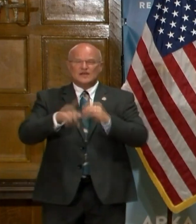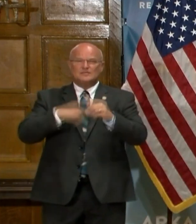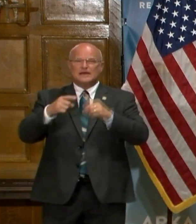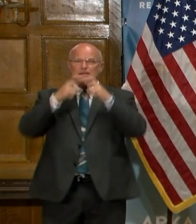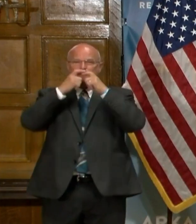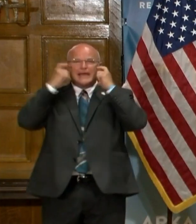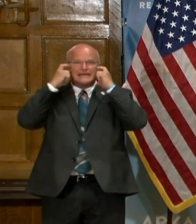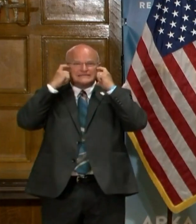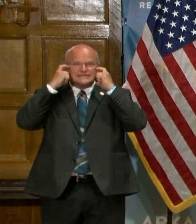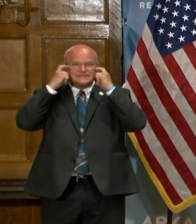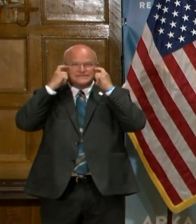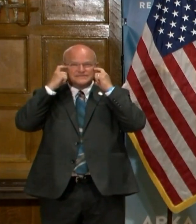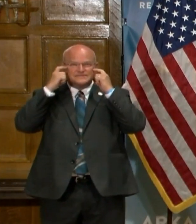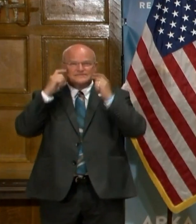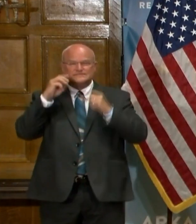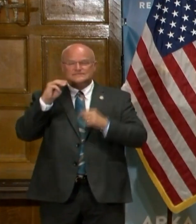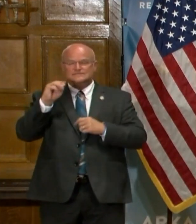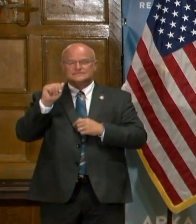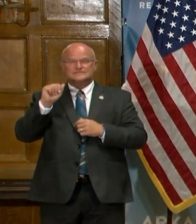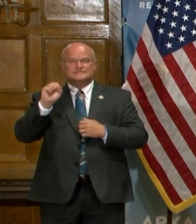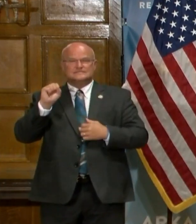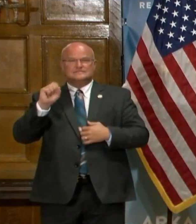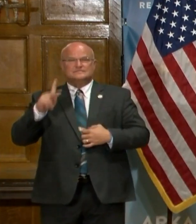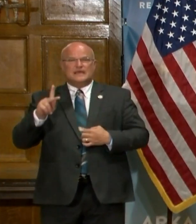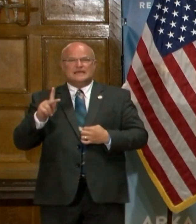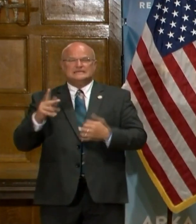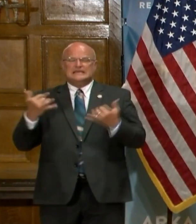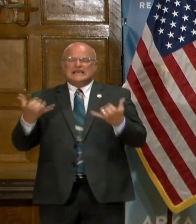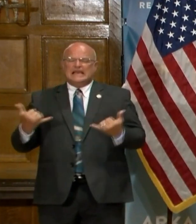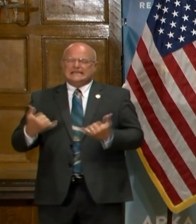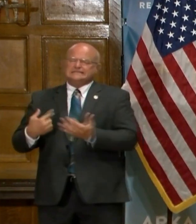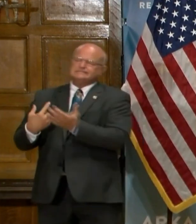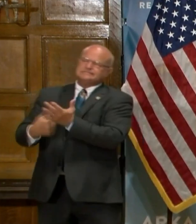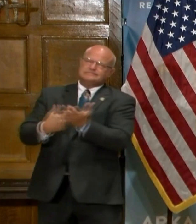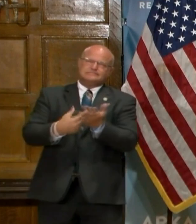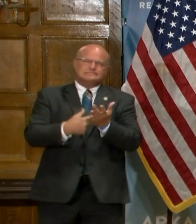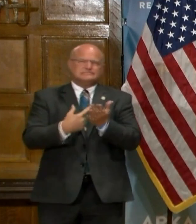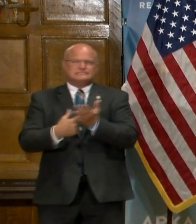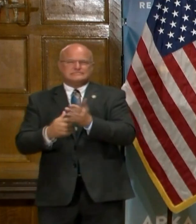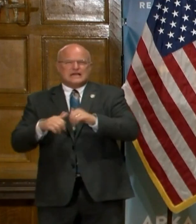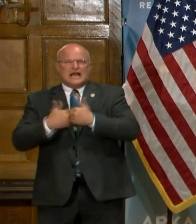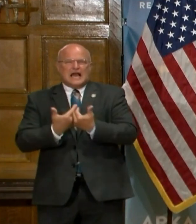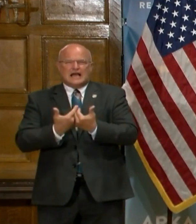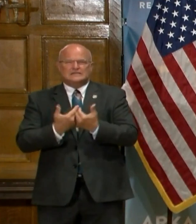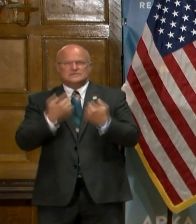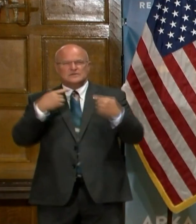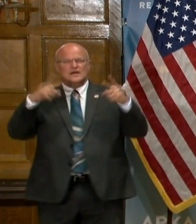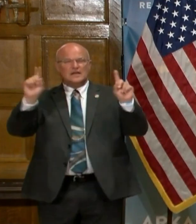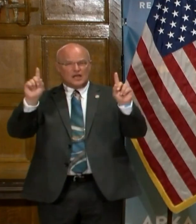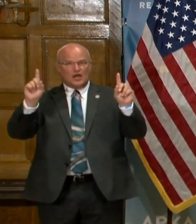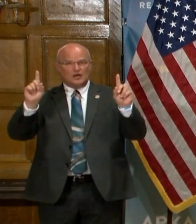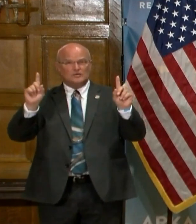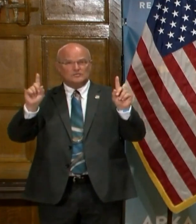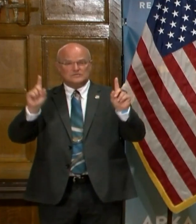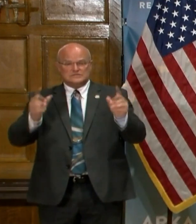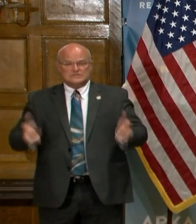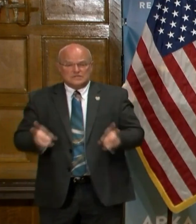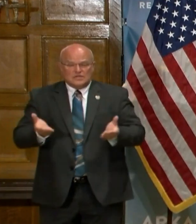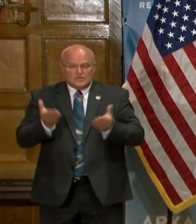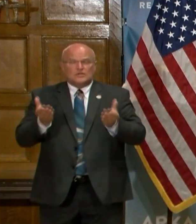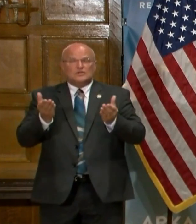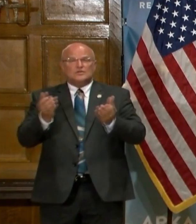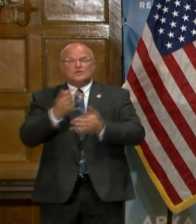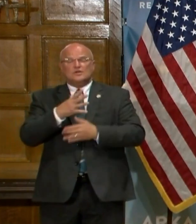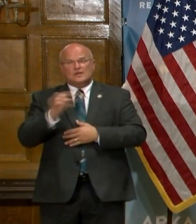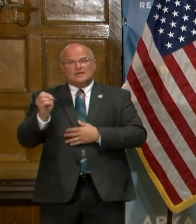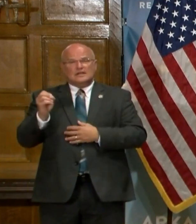about masks. And while there is a debate about how do you accomplish